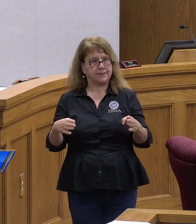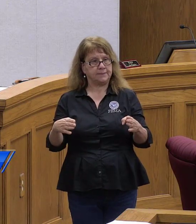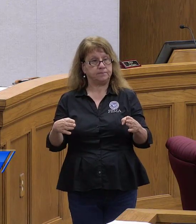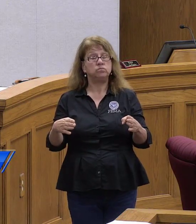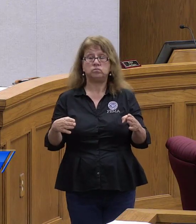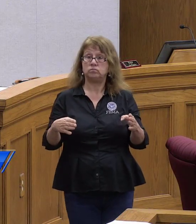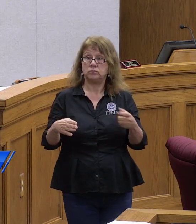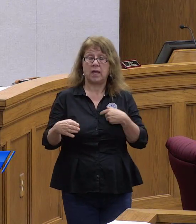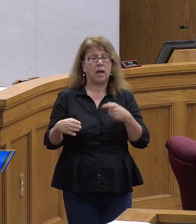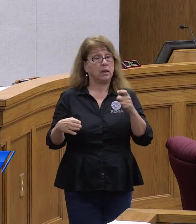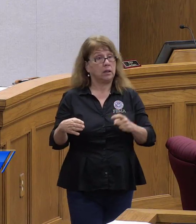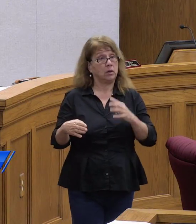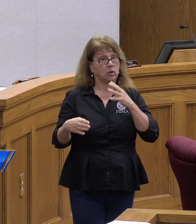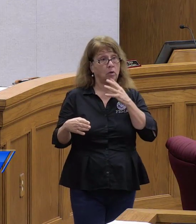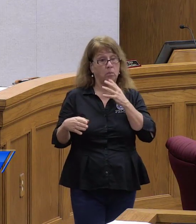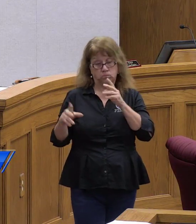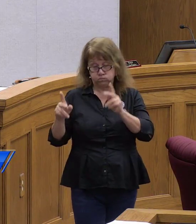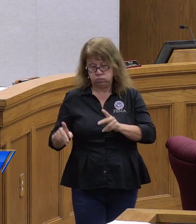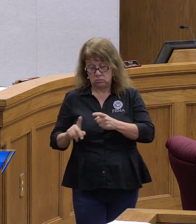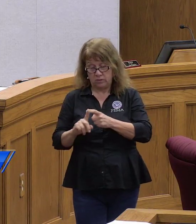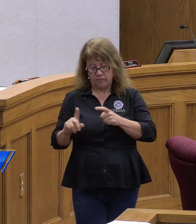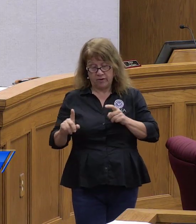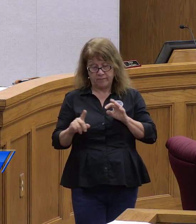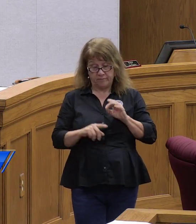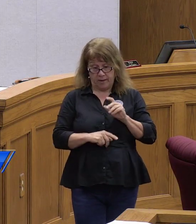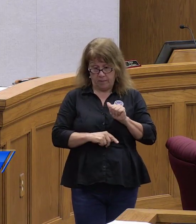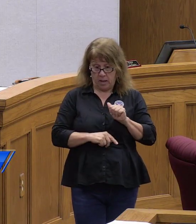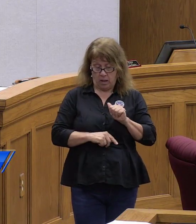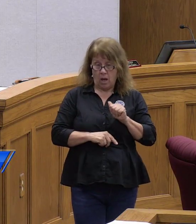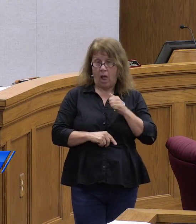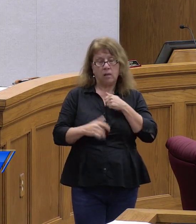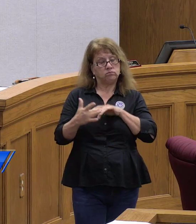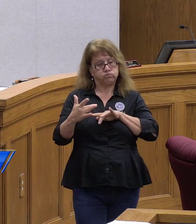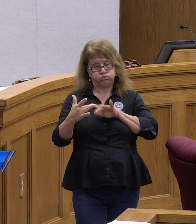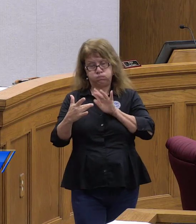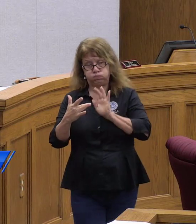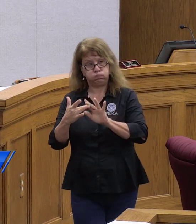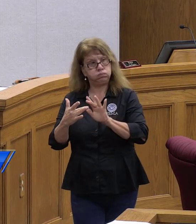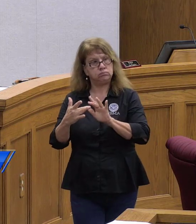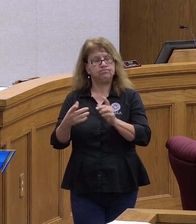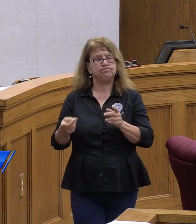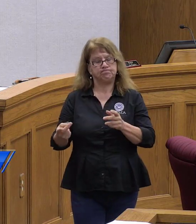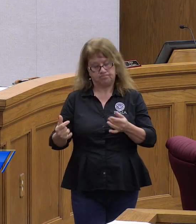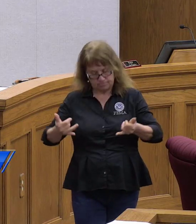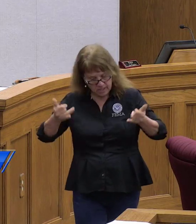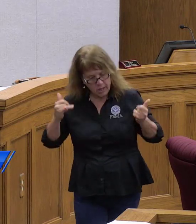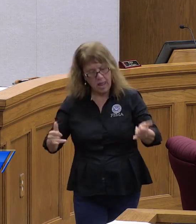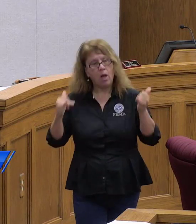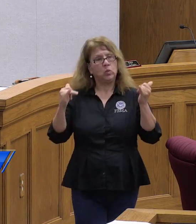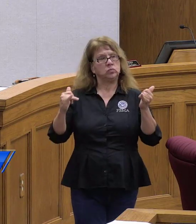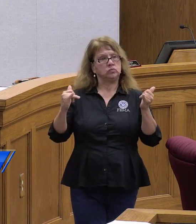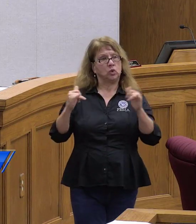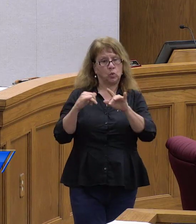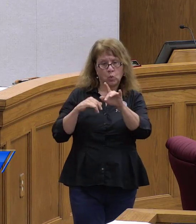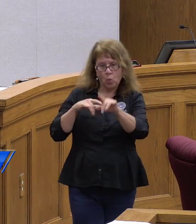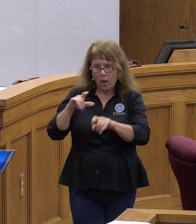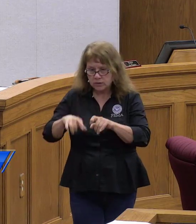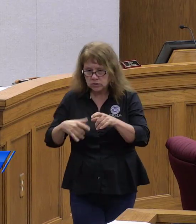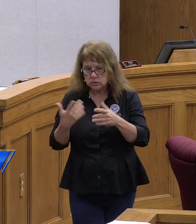with someone from FEMA, I can get them immediately. If I have a question or a concern, I can speak with them